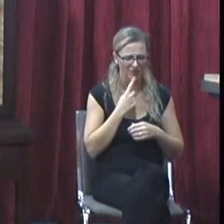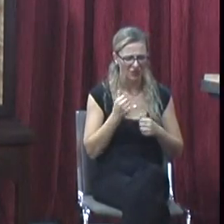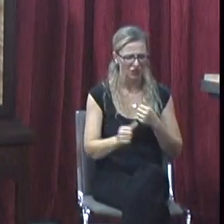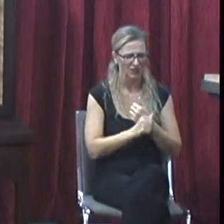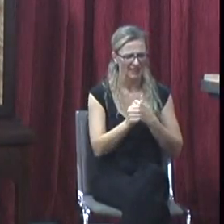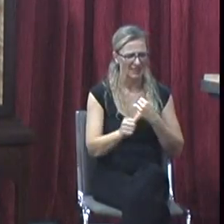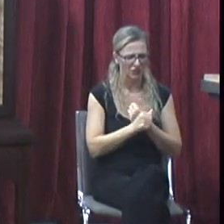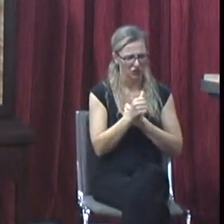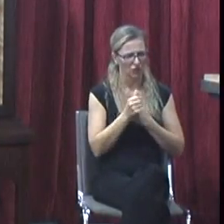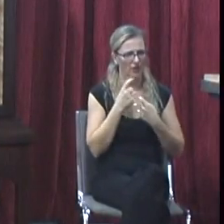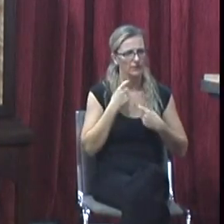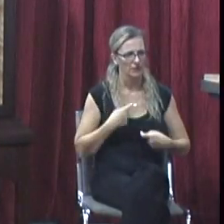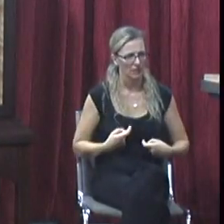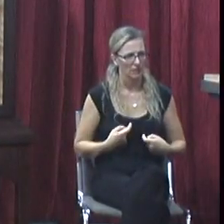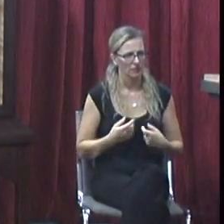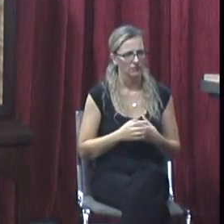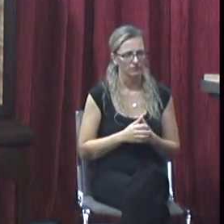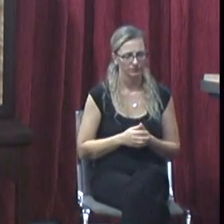danger of sin.